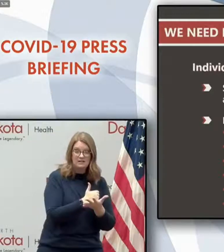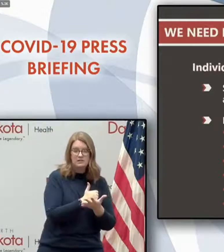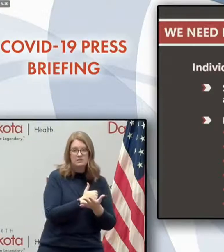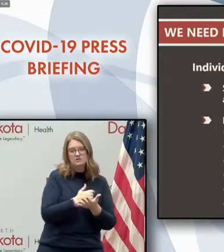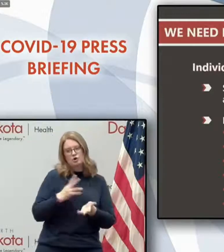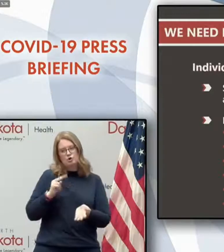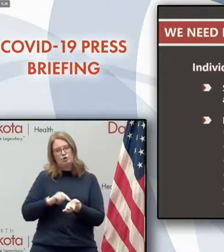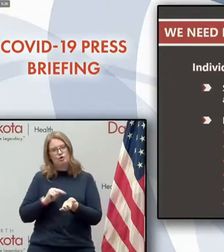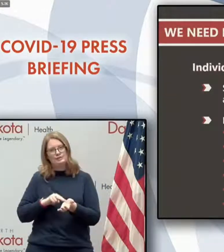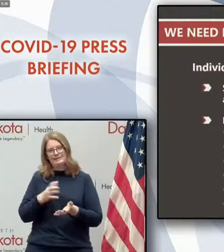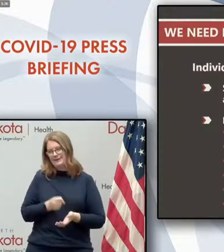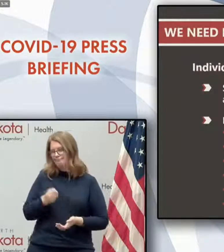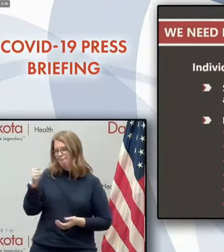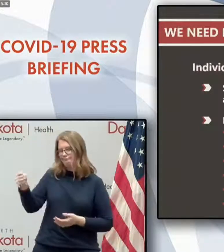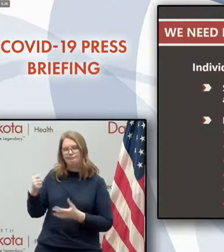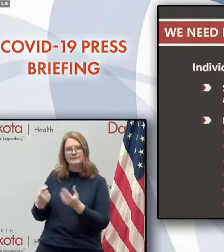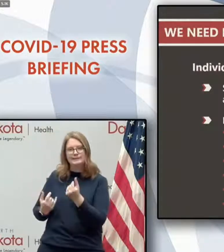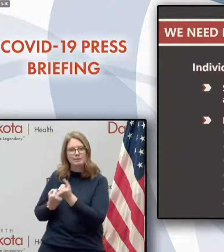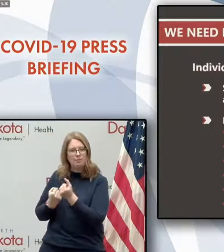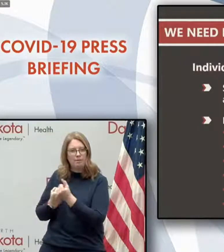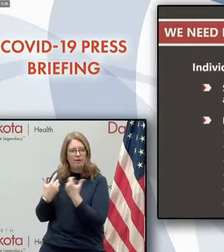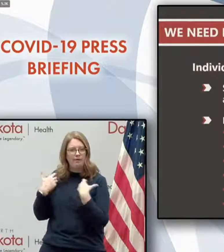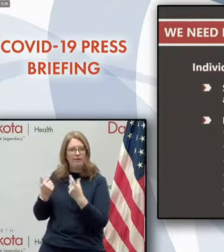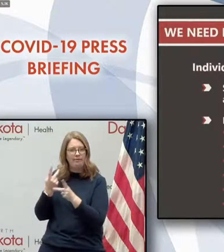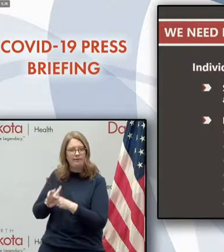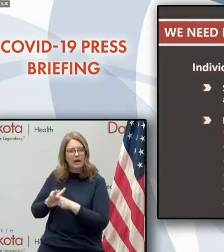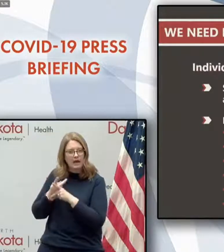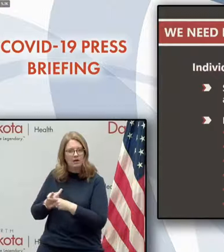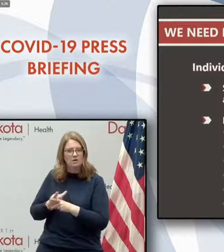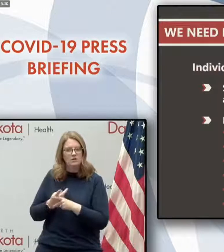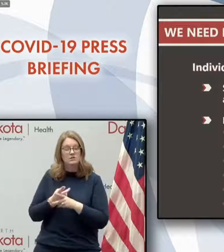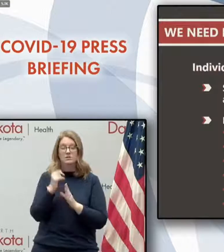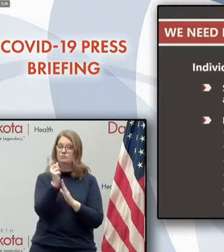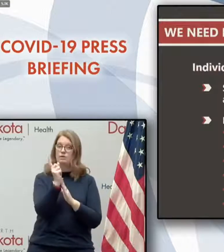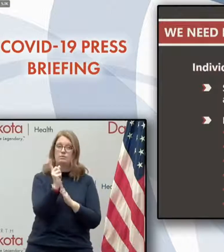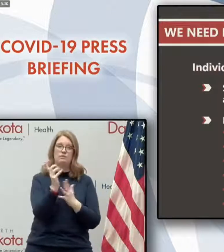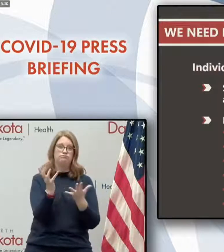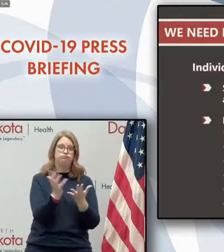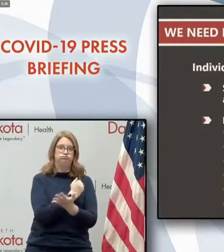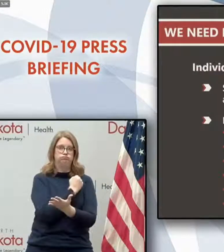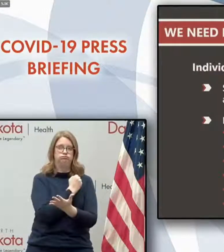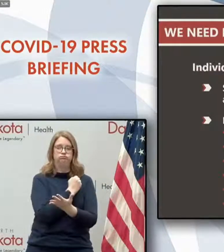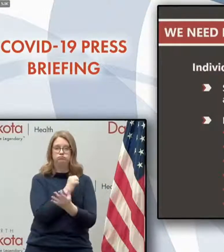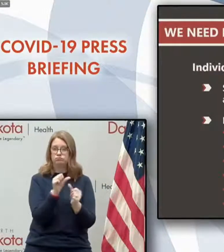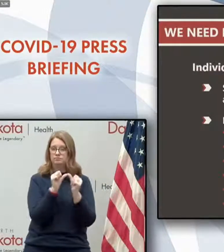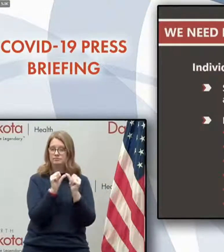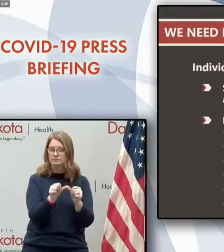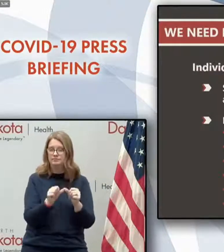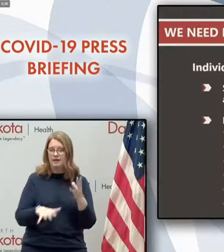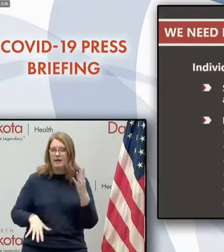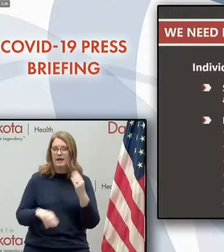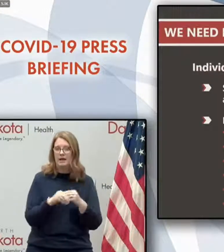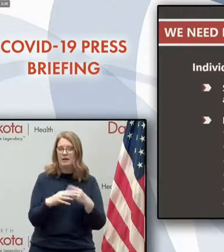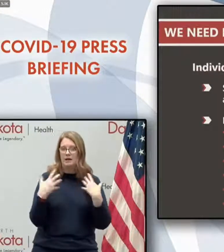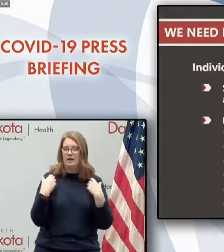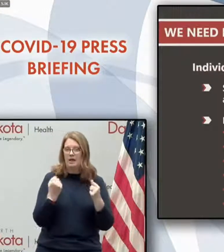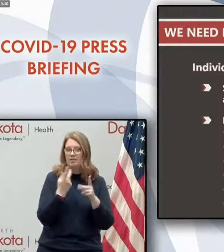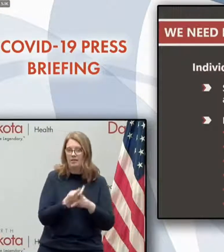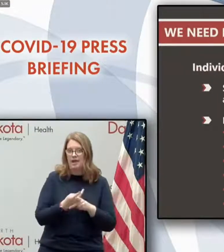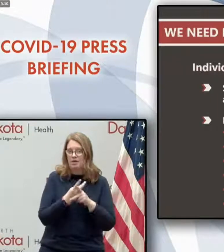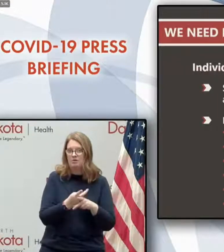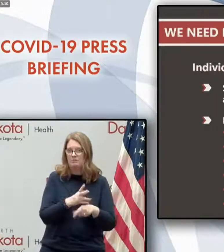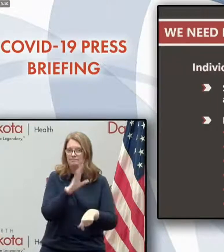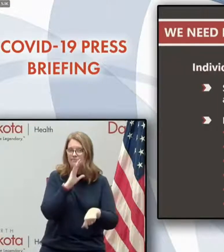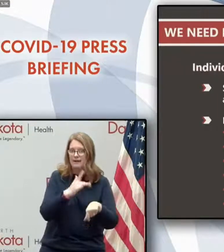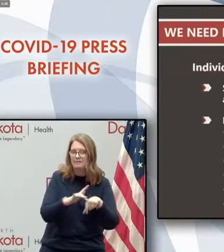to support our healthcare. So those are all steps that are being taken right now to help us maintain and expand healthcare capacity. And again,